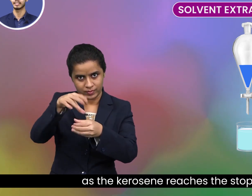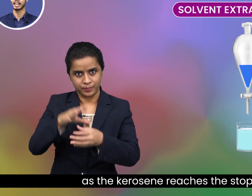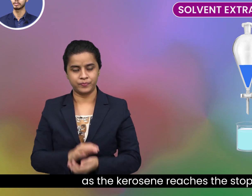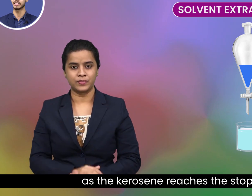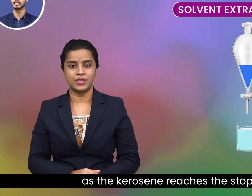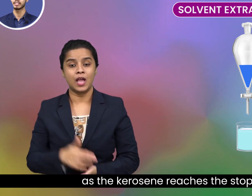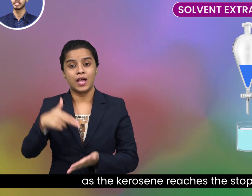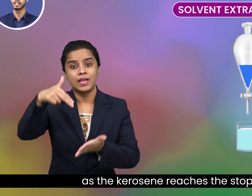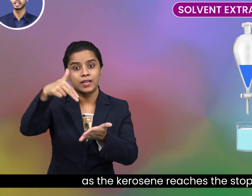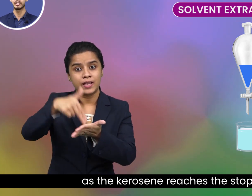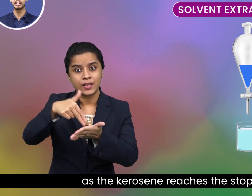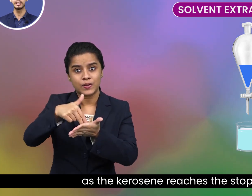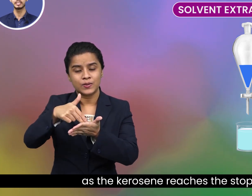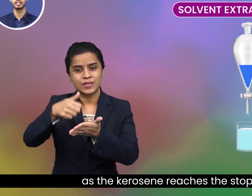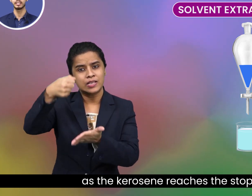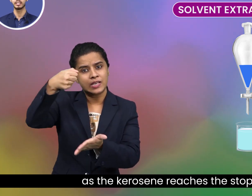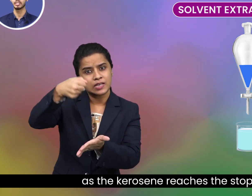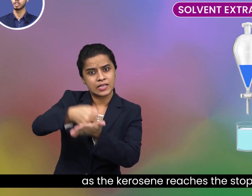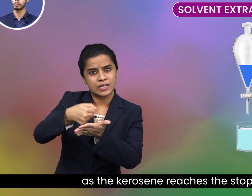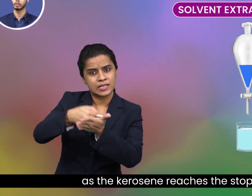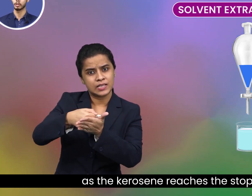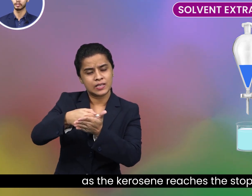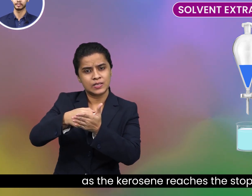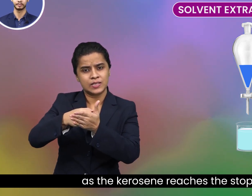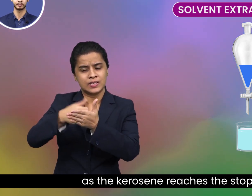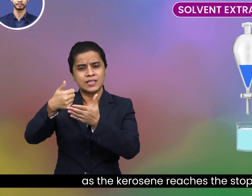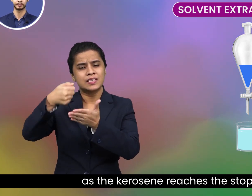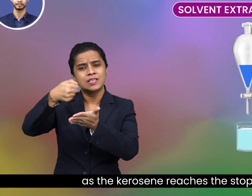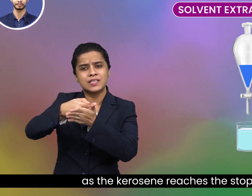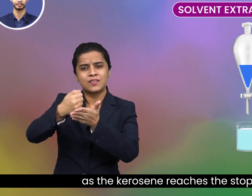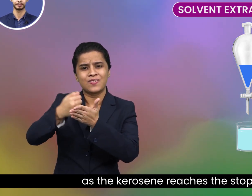as the kerosene reaches the stopcock.